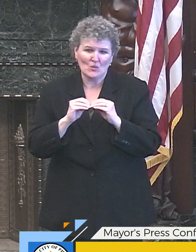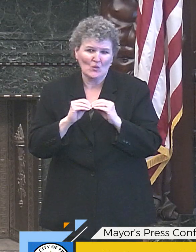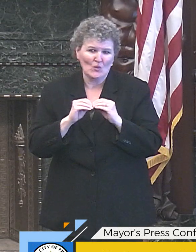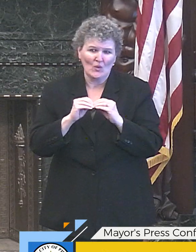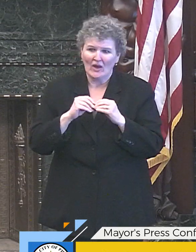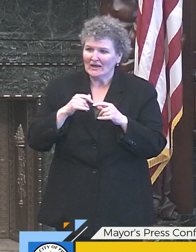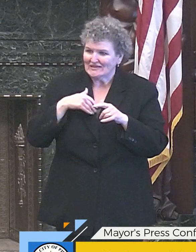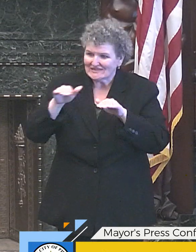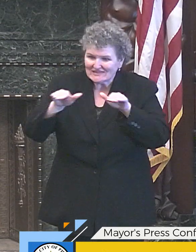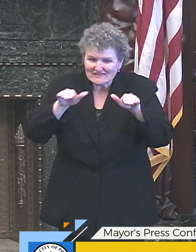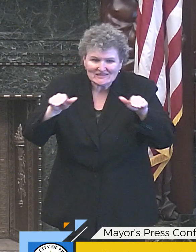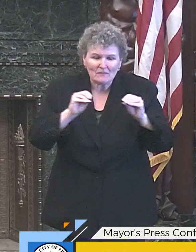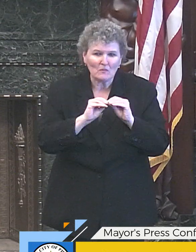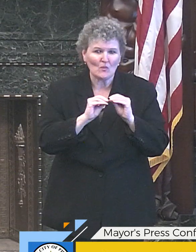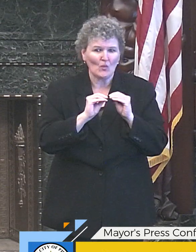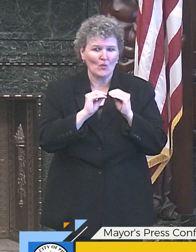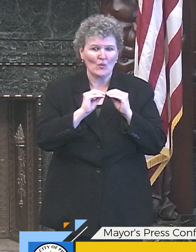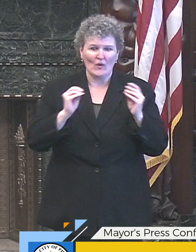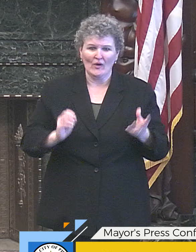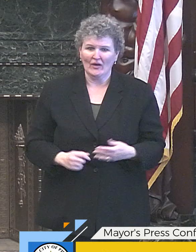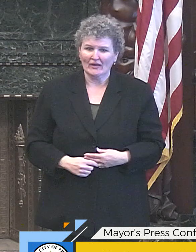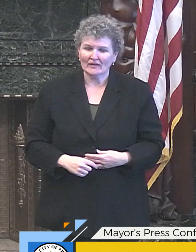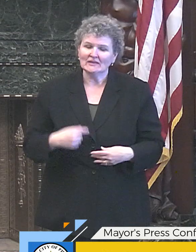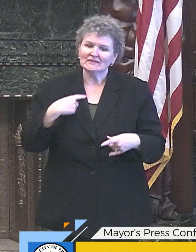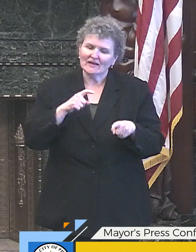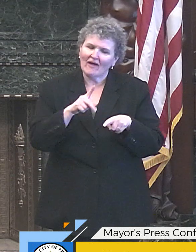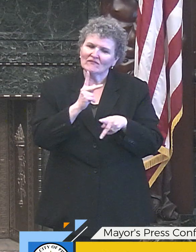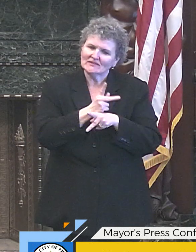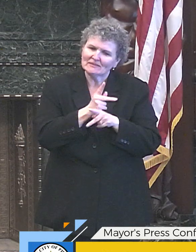do that and have a number of promising leads, both